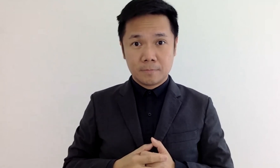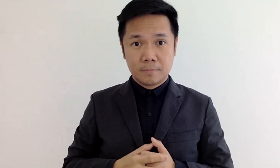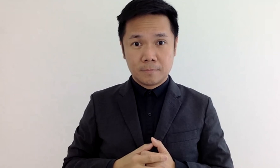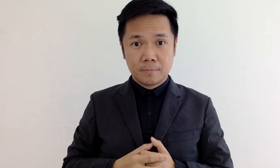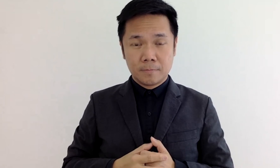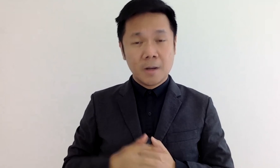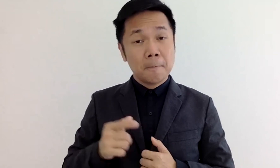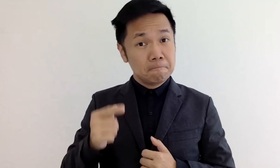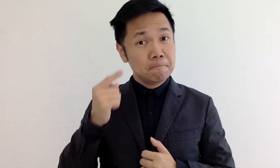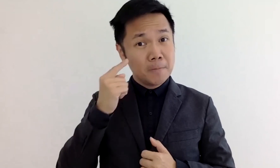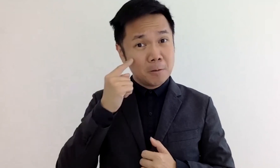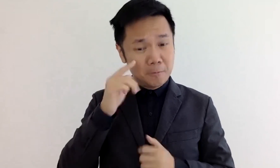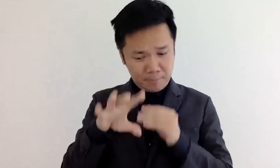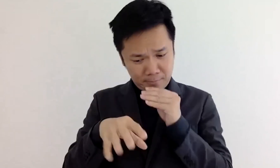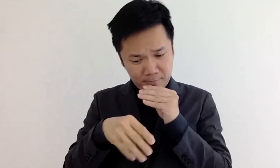what we can say